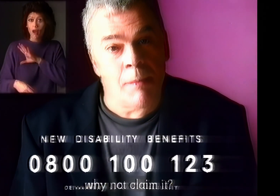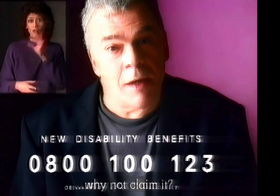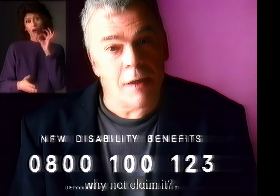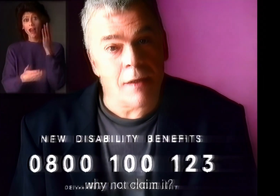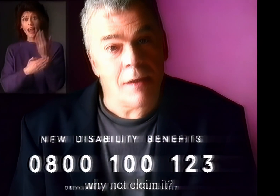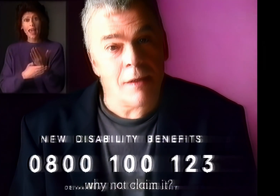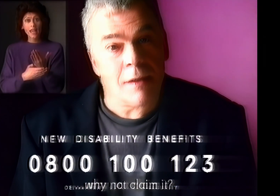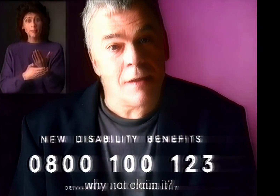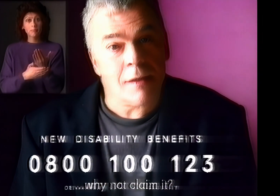it?